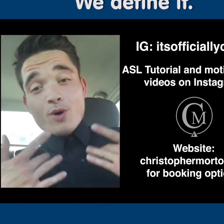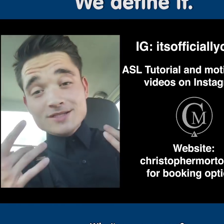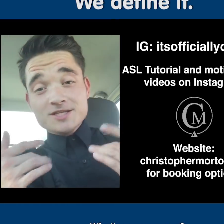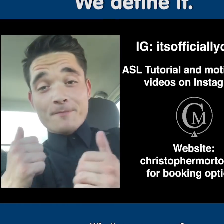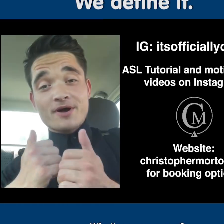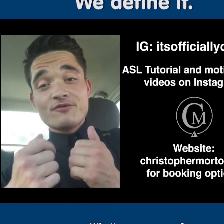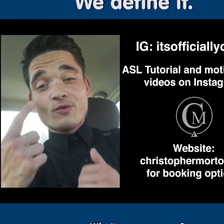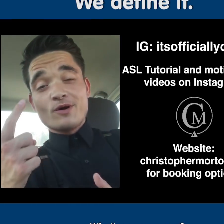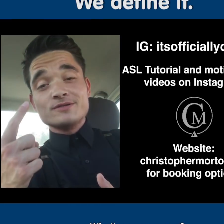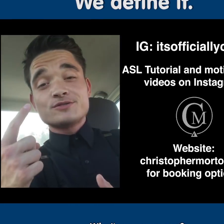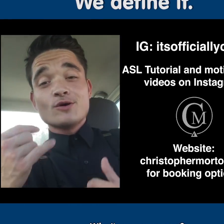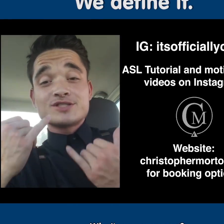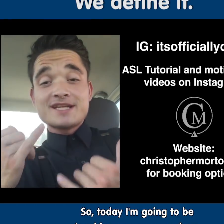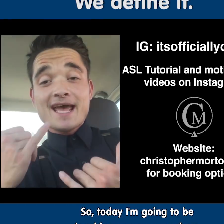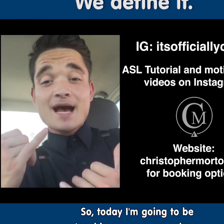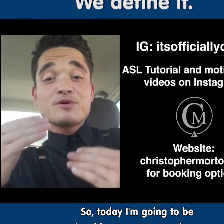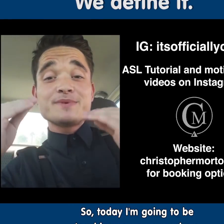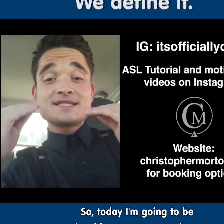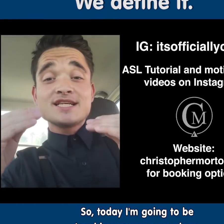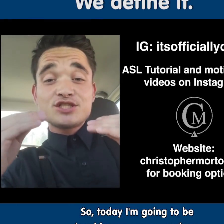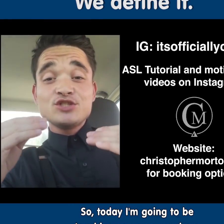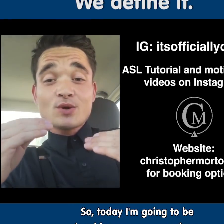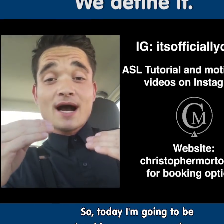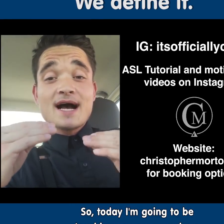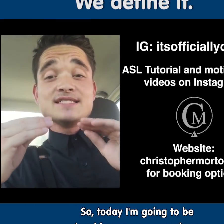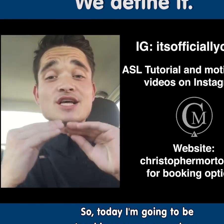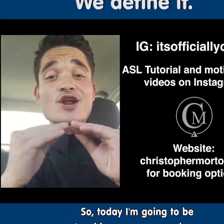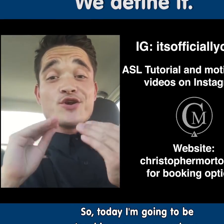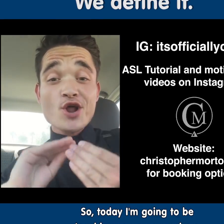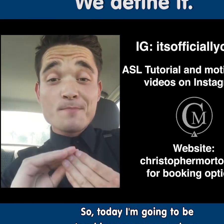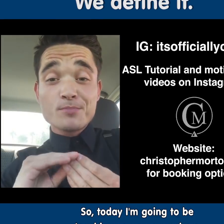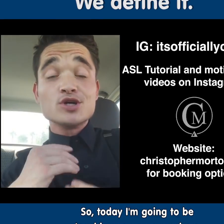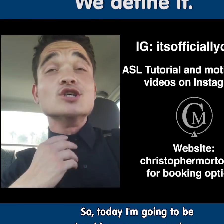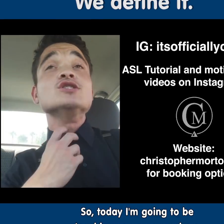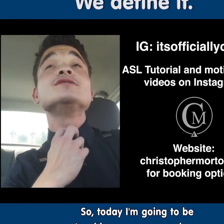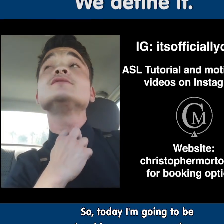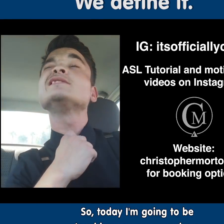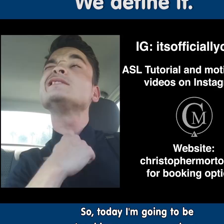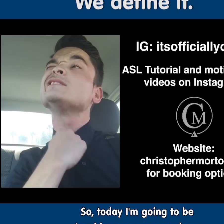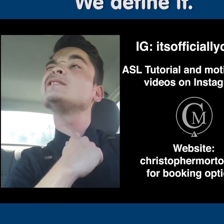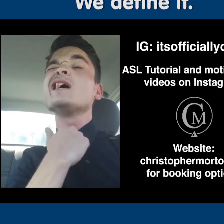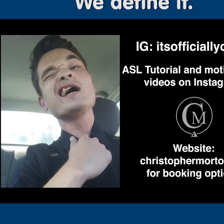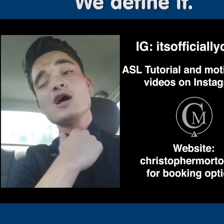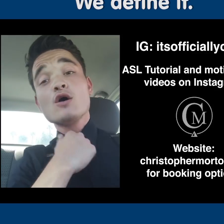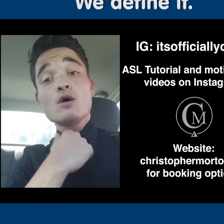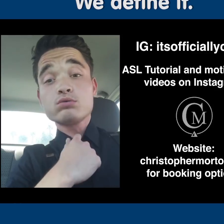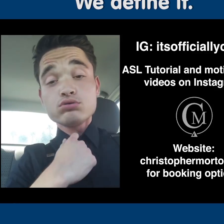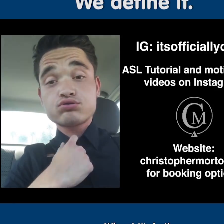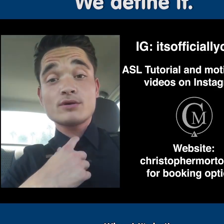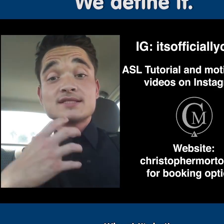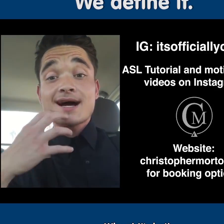What's up, everyone? So today I'm going to be teaching you guys numbers. Whew, it's hot.